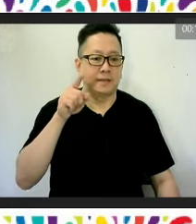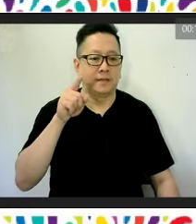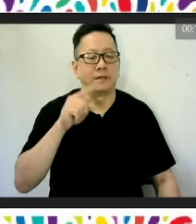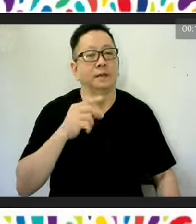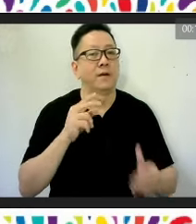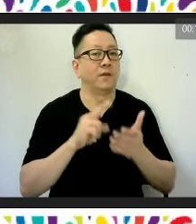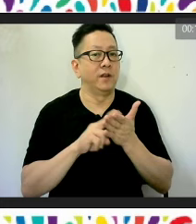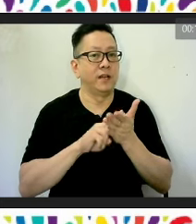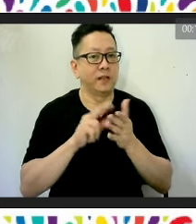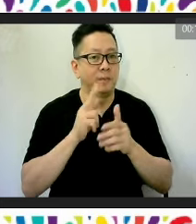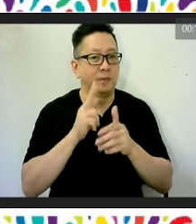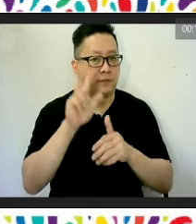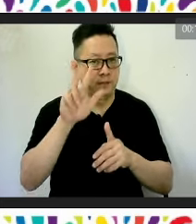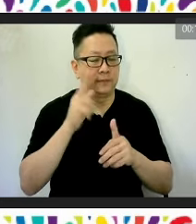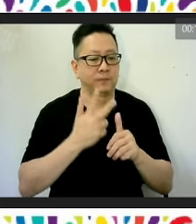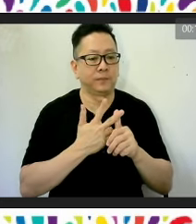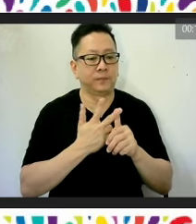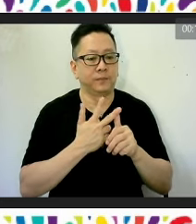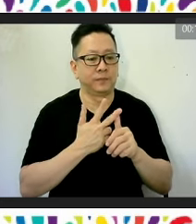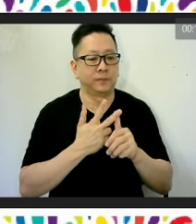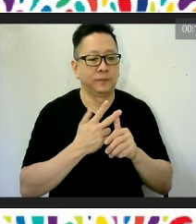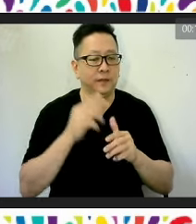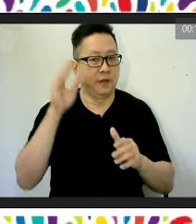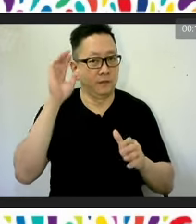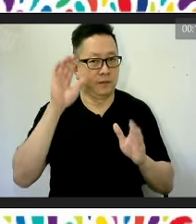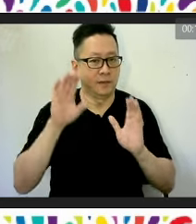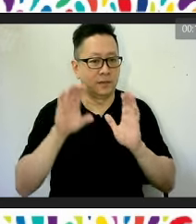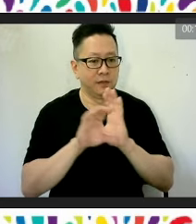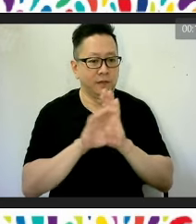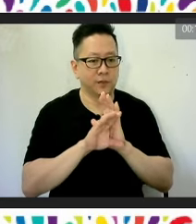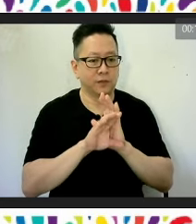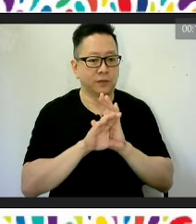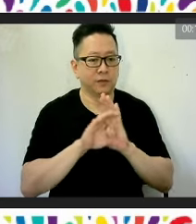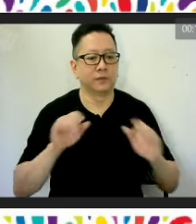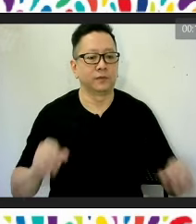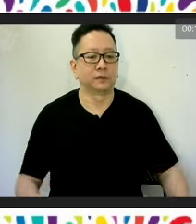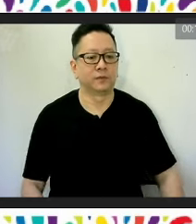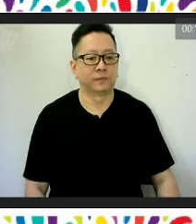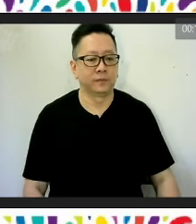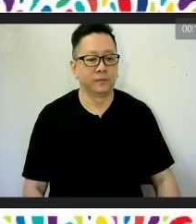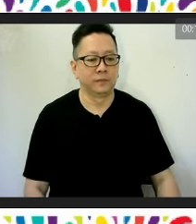Yes, reading number 3. Okay, you can see the picture.